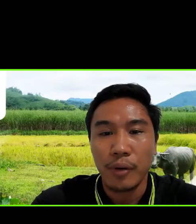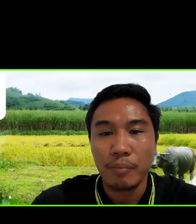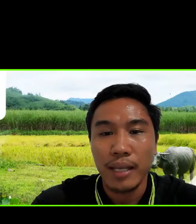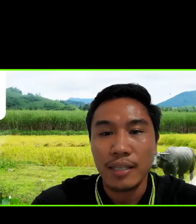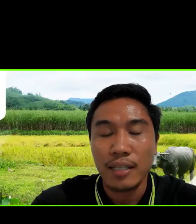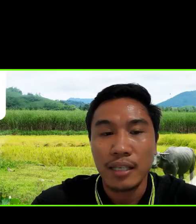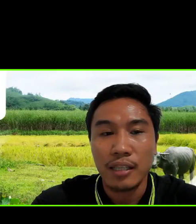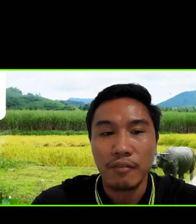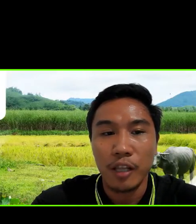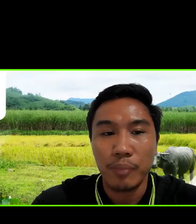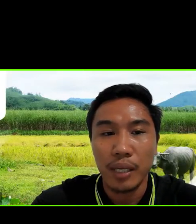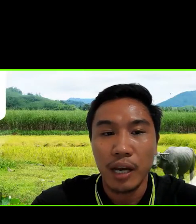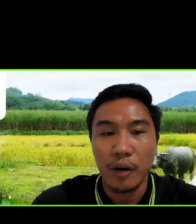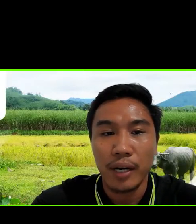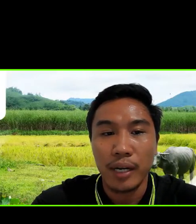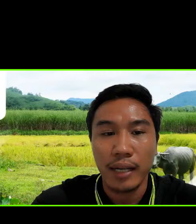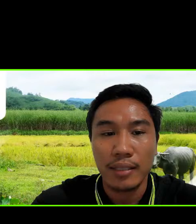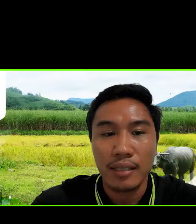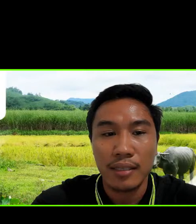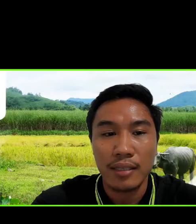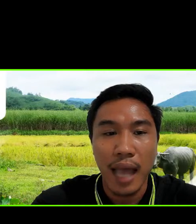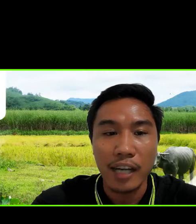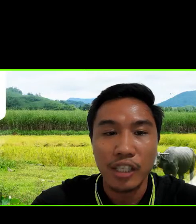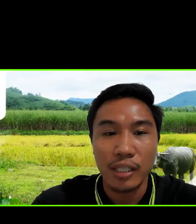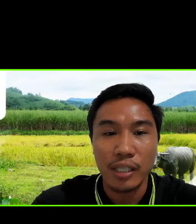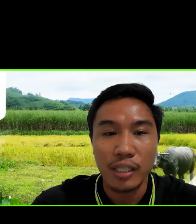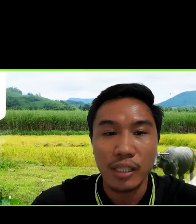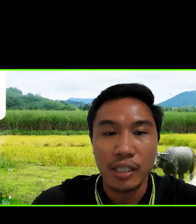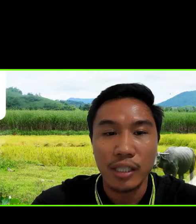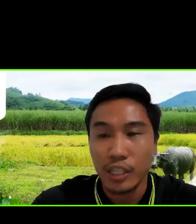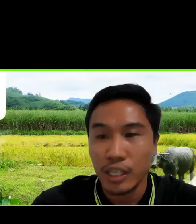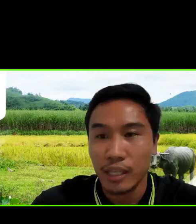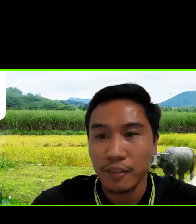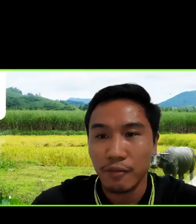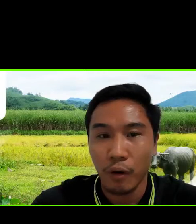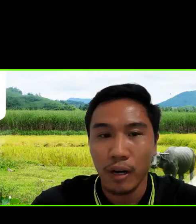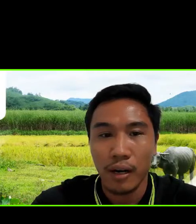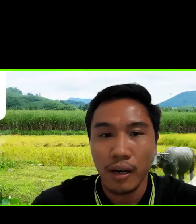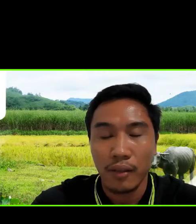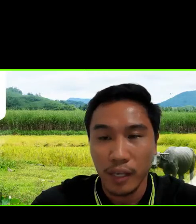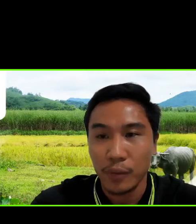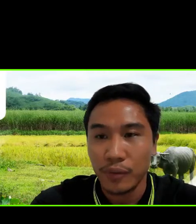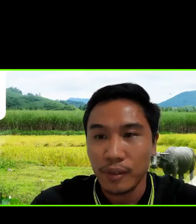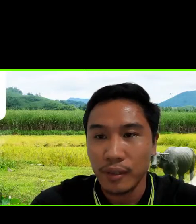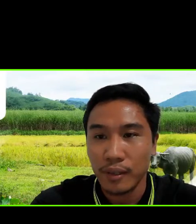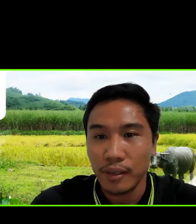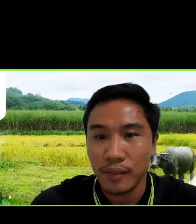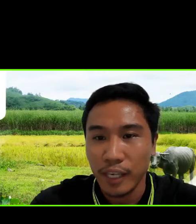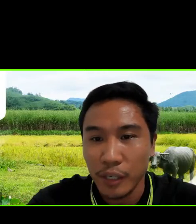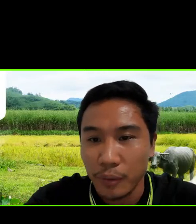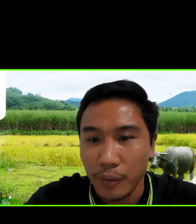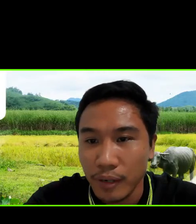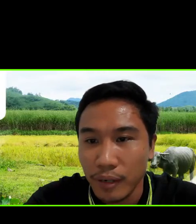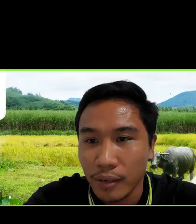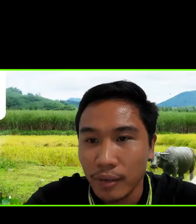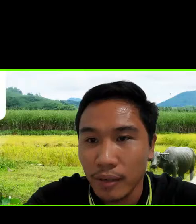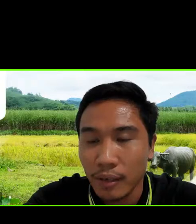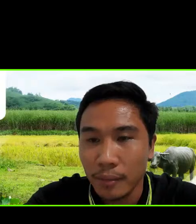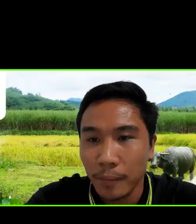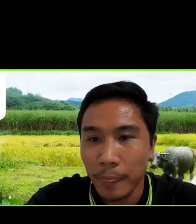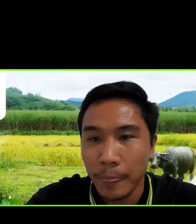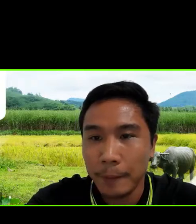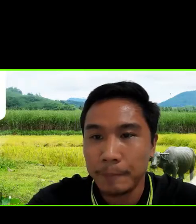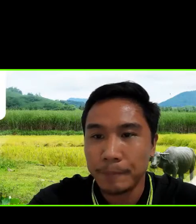be our basis in developing our next action and initiatives for the youth. Thank you.